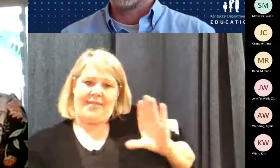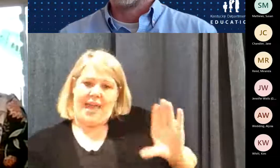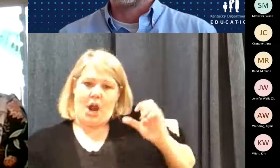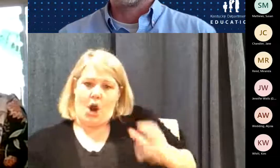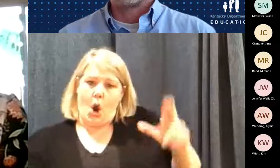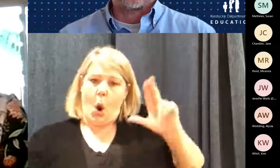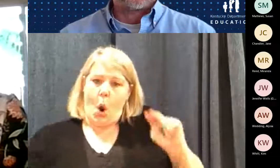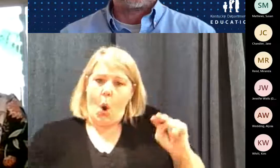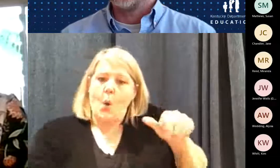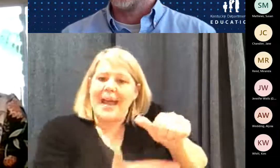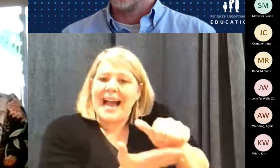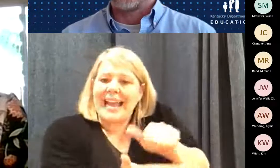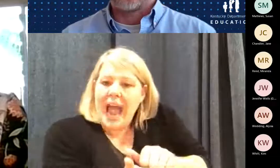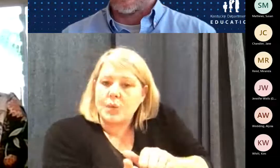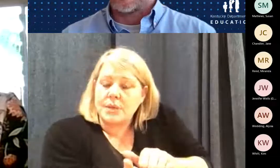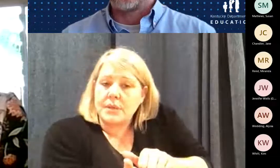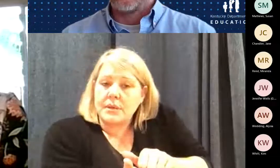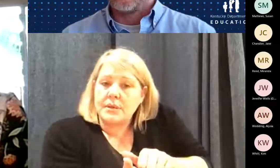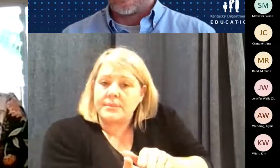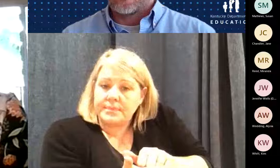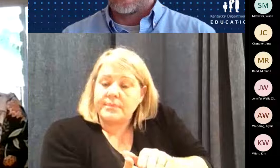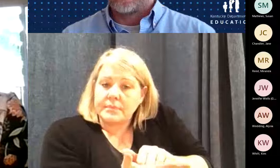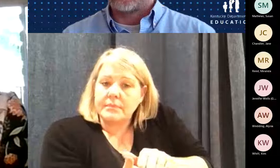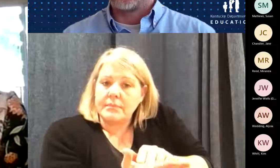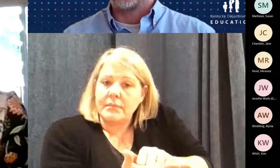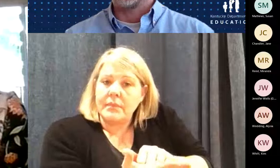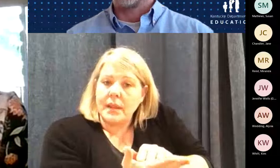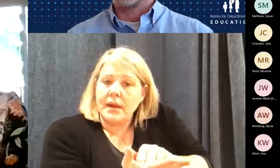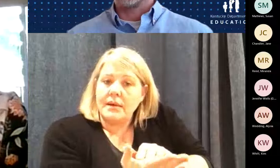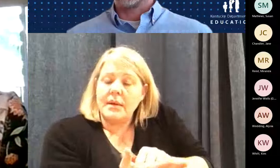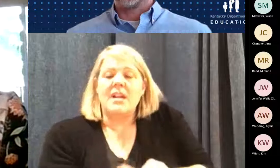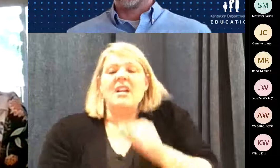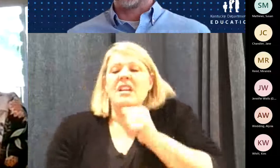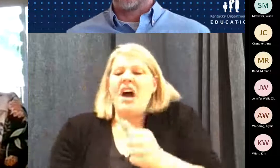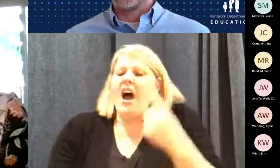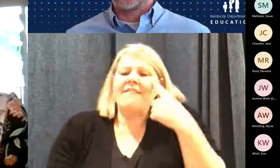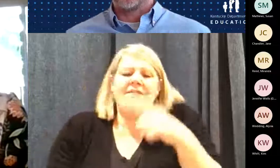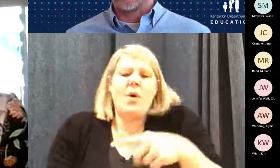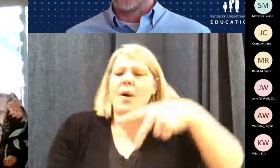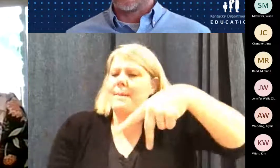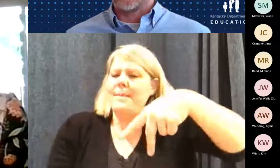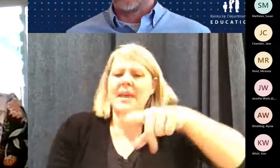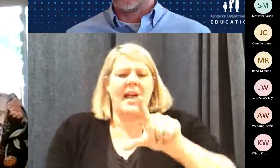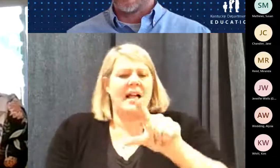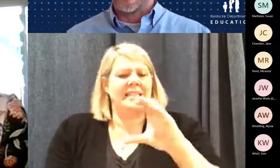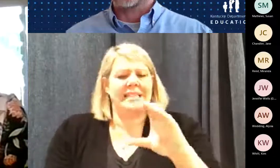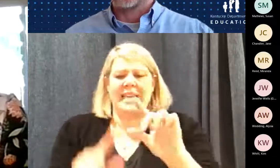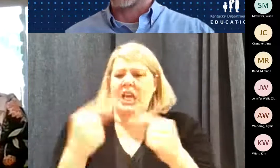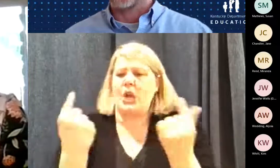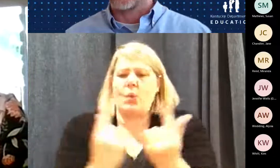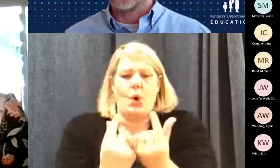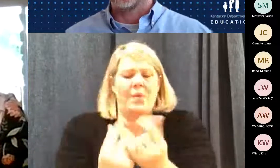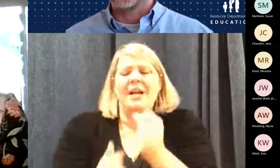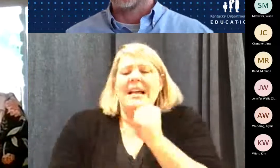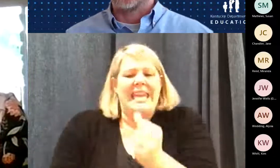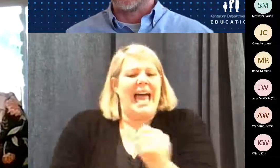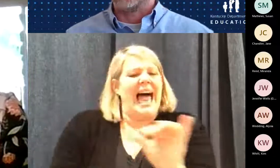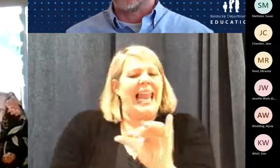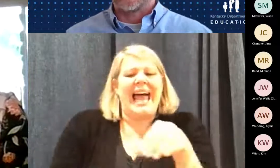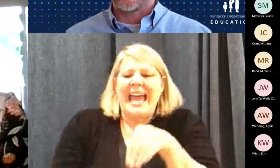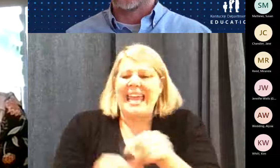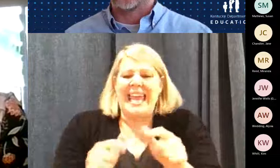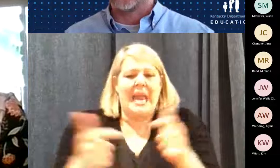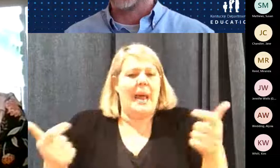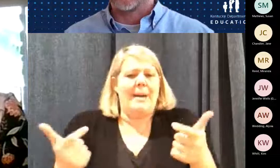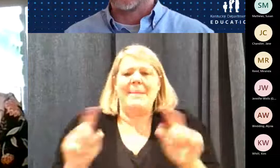is not for like a PLC group where we are getting in a large room and sharing access or accounts. It's